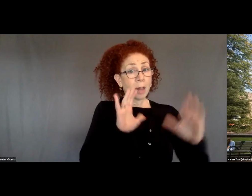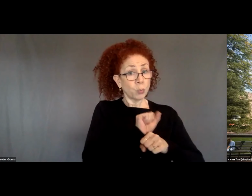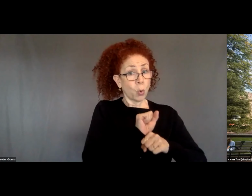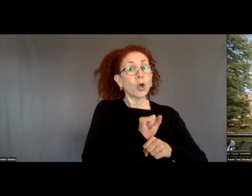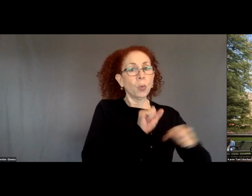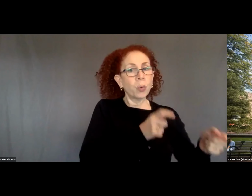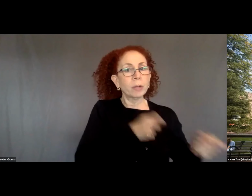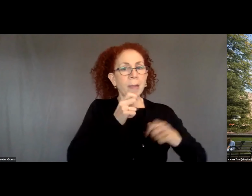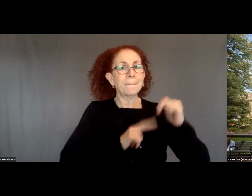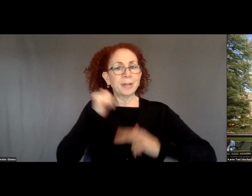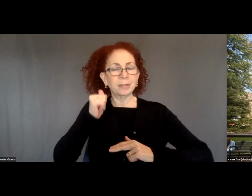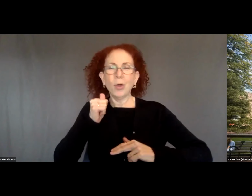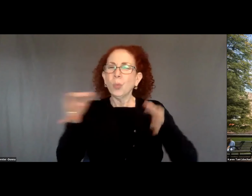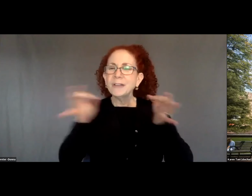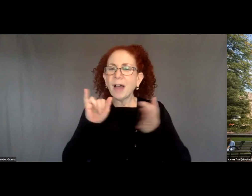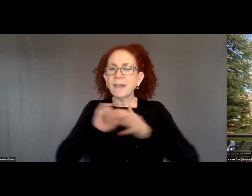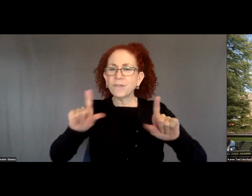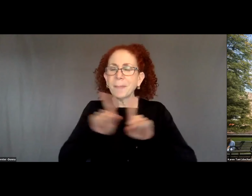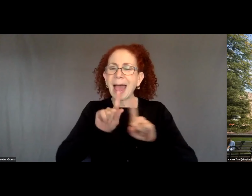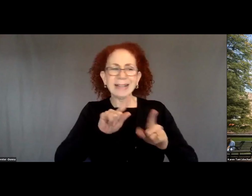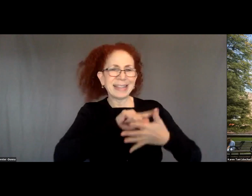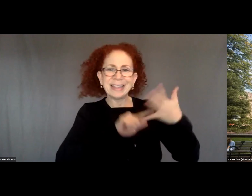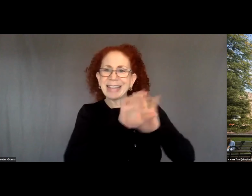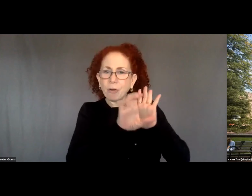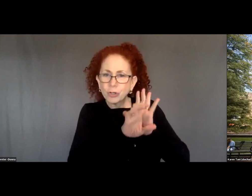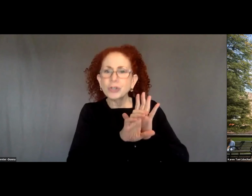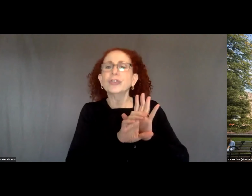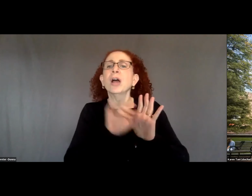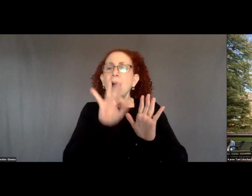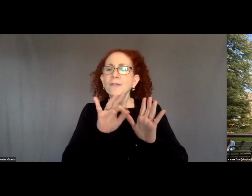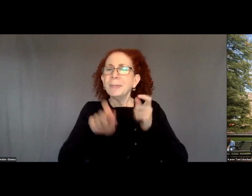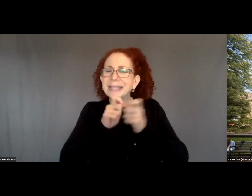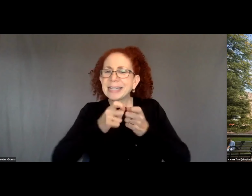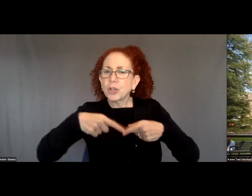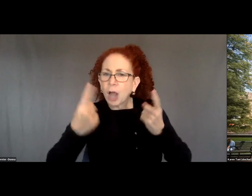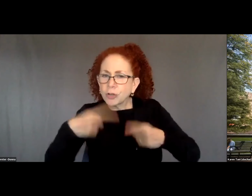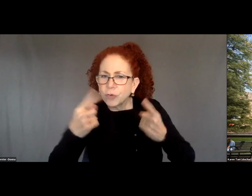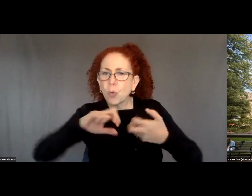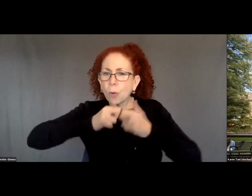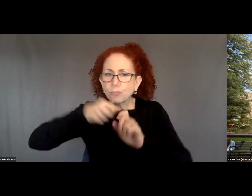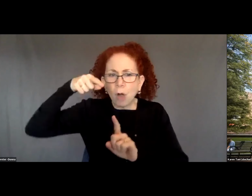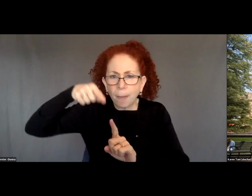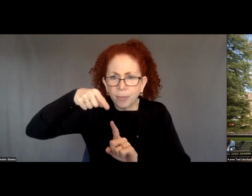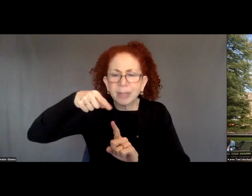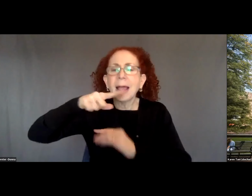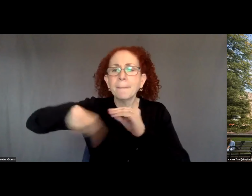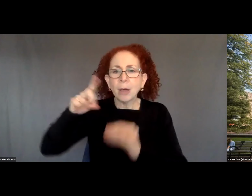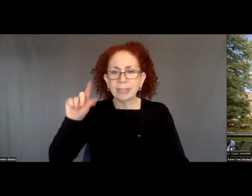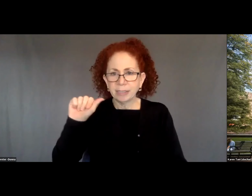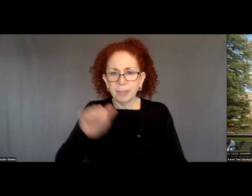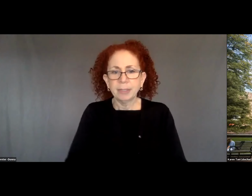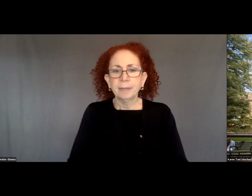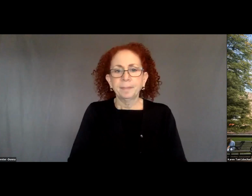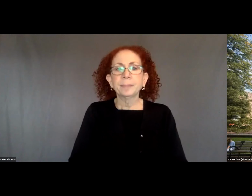frame as the characterization of a particular controversy or problem as being about disability. This